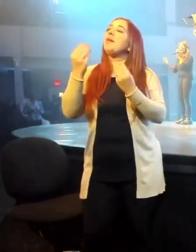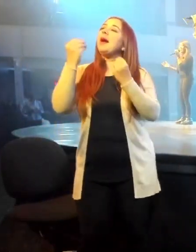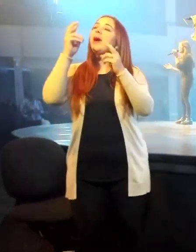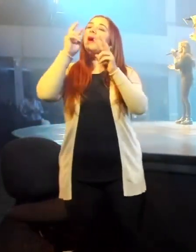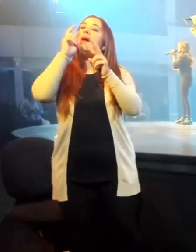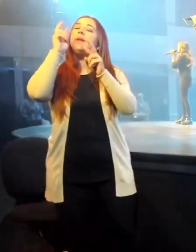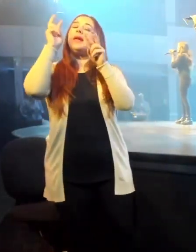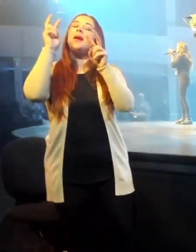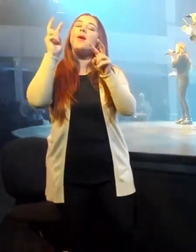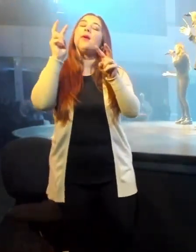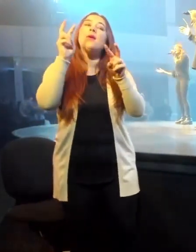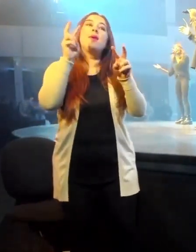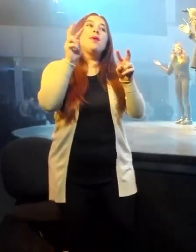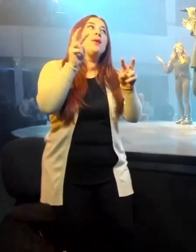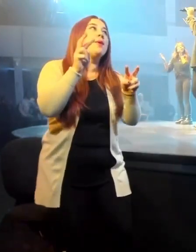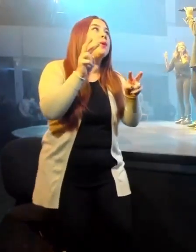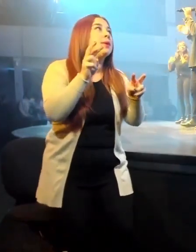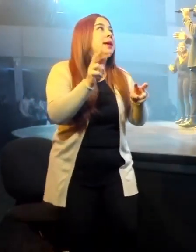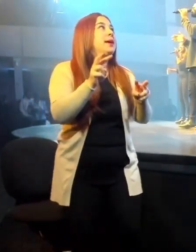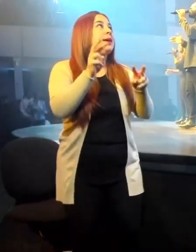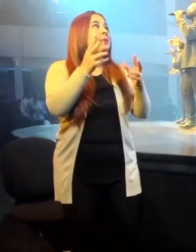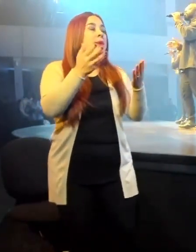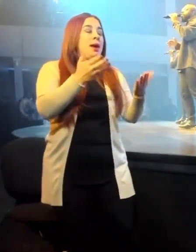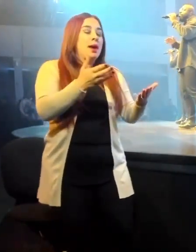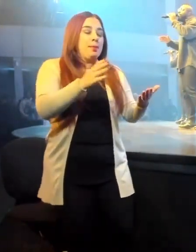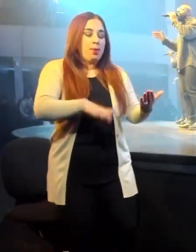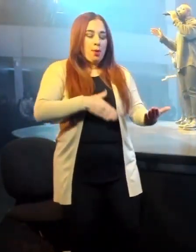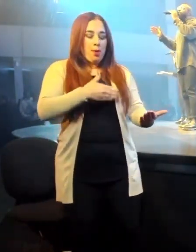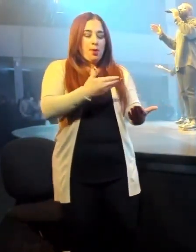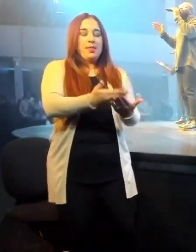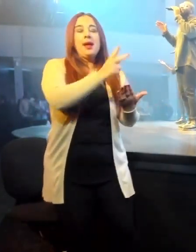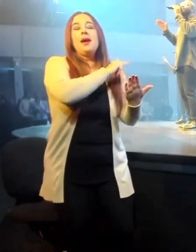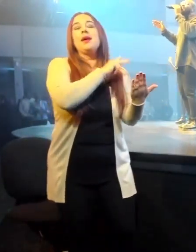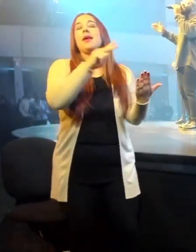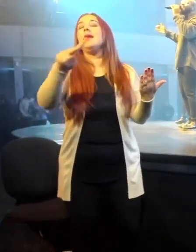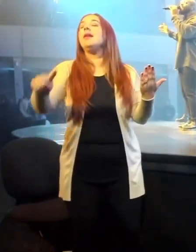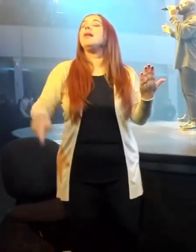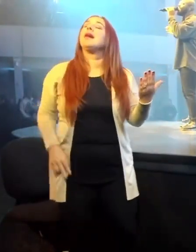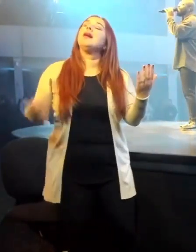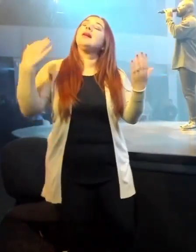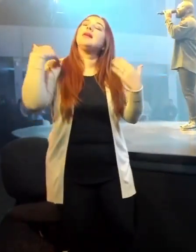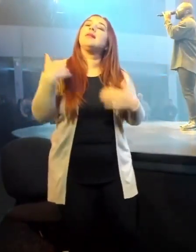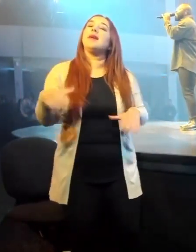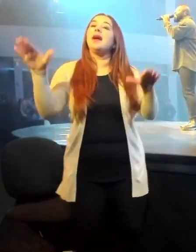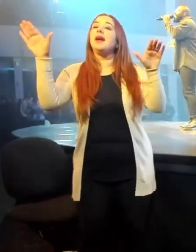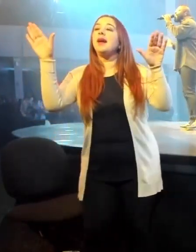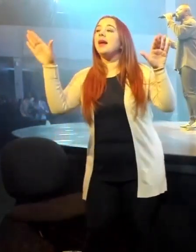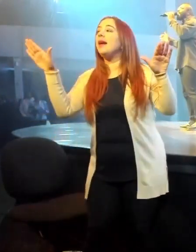Come and behold Him, born the King.